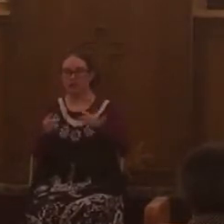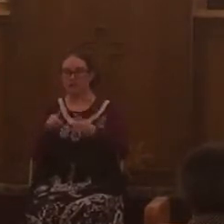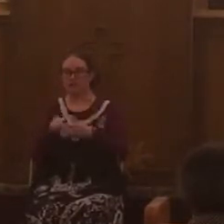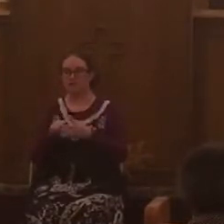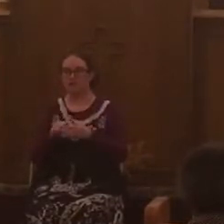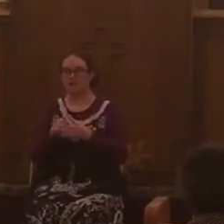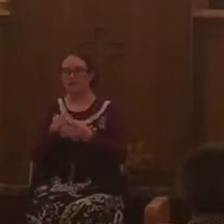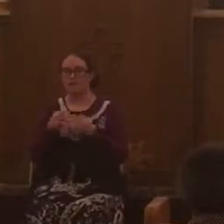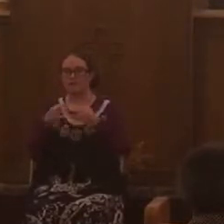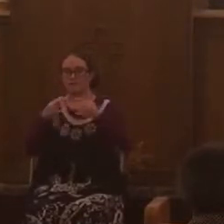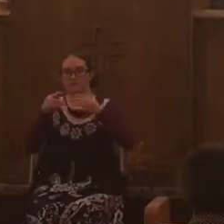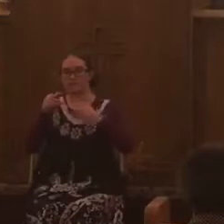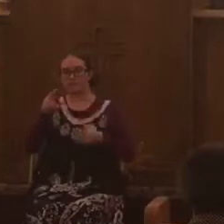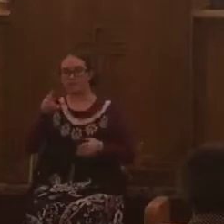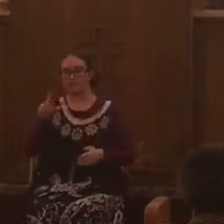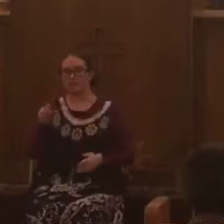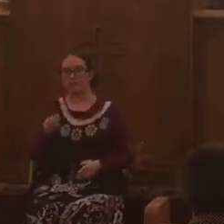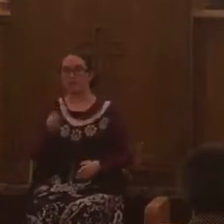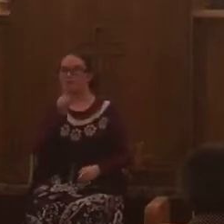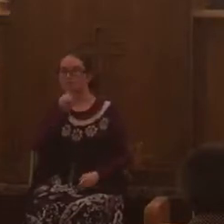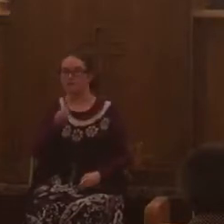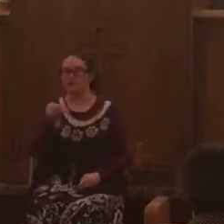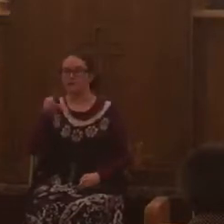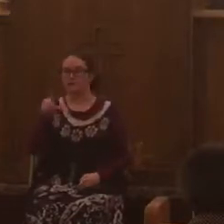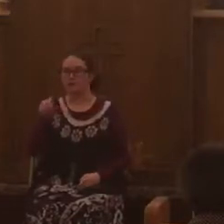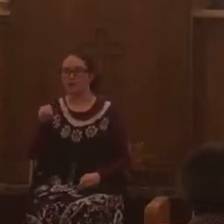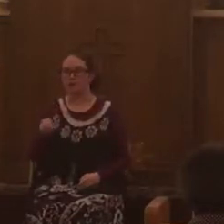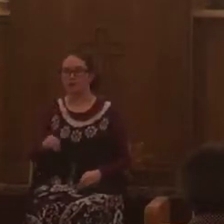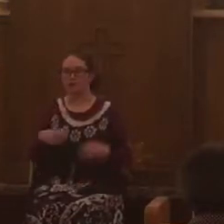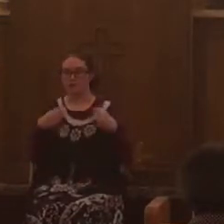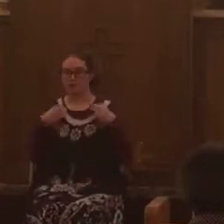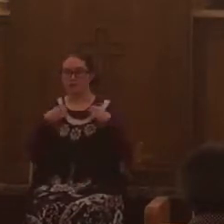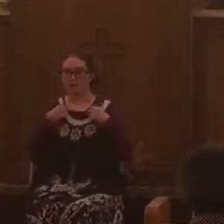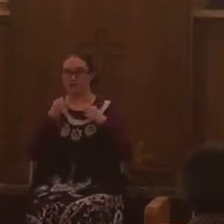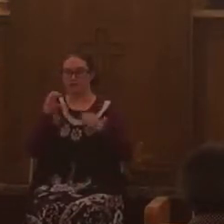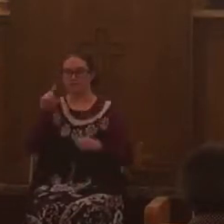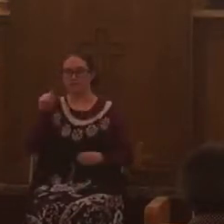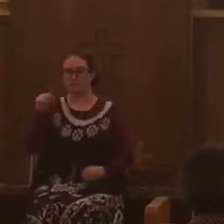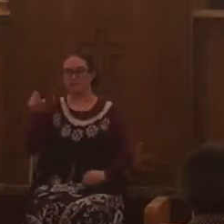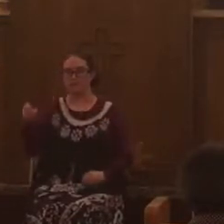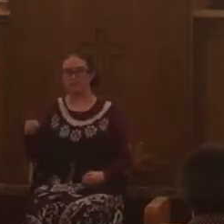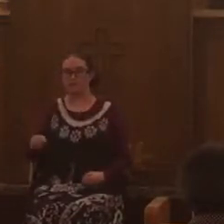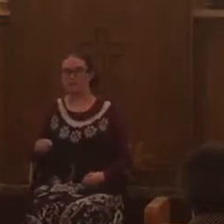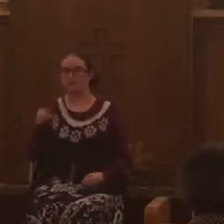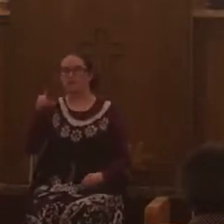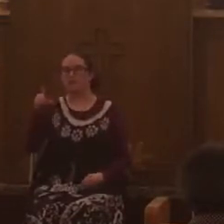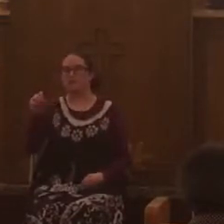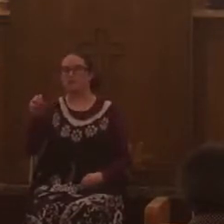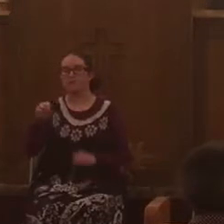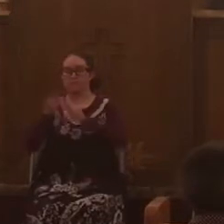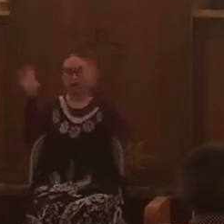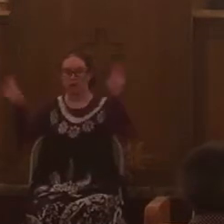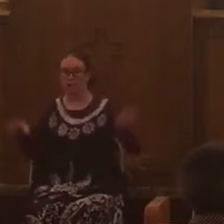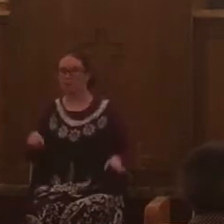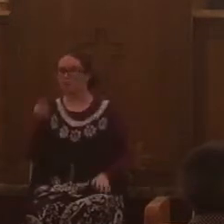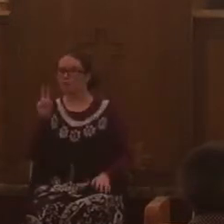sailboat. They were up top of the mountain with Jesus. And while they're up there with Jesus, what happens? All of a sudden,